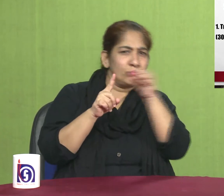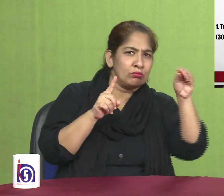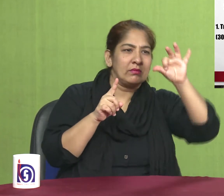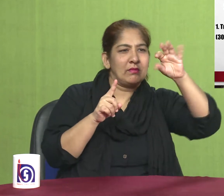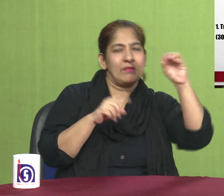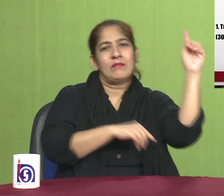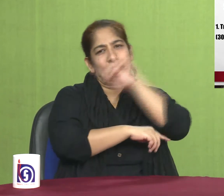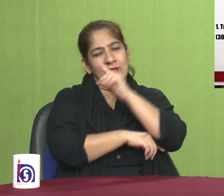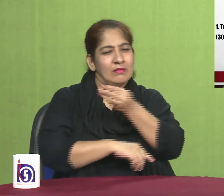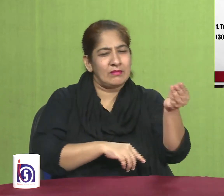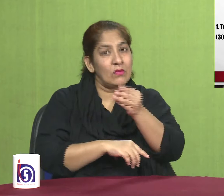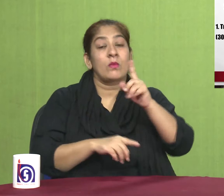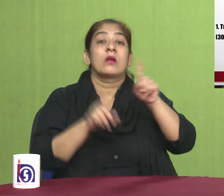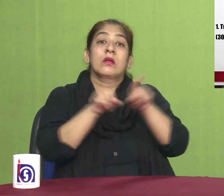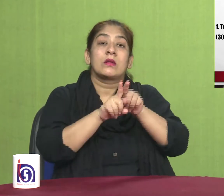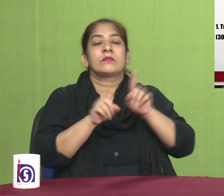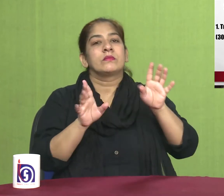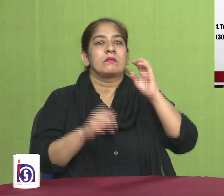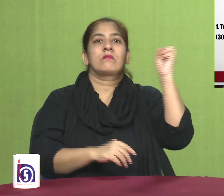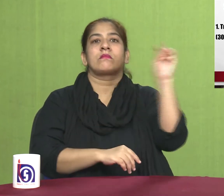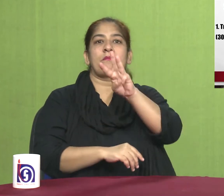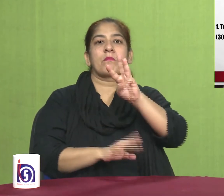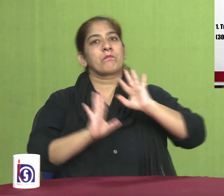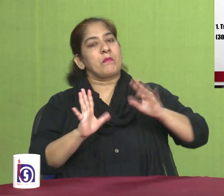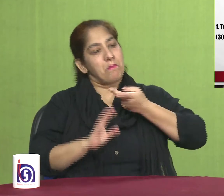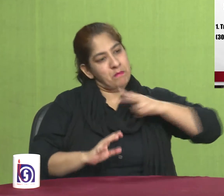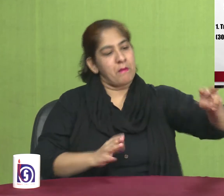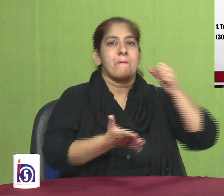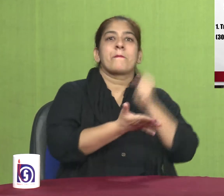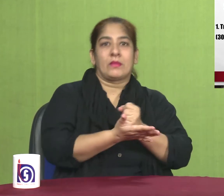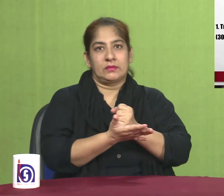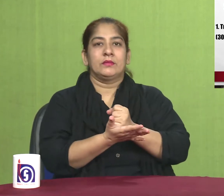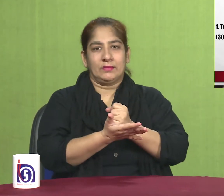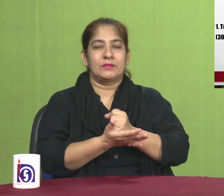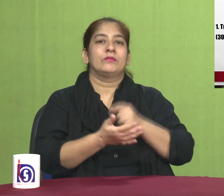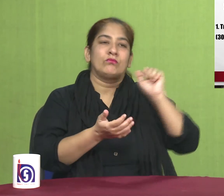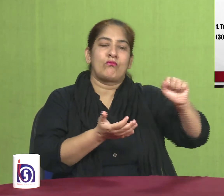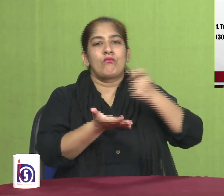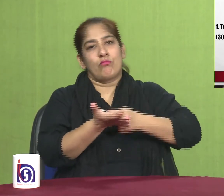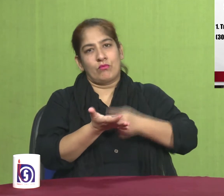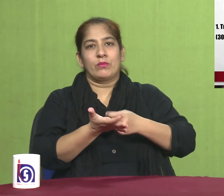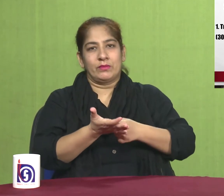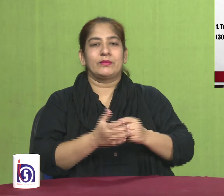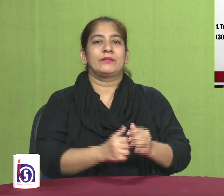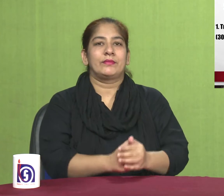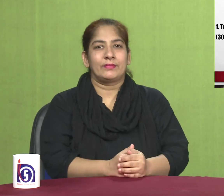amount for 30 to 90 days and return in the same time period.